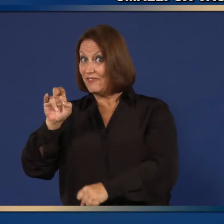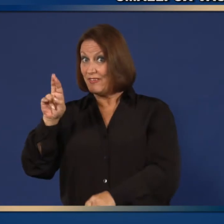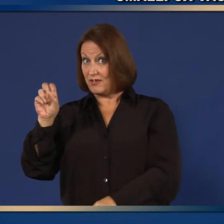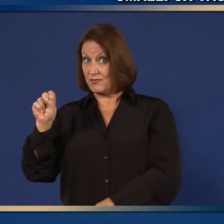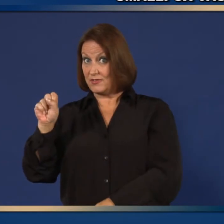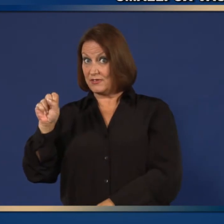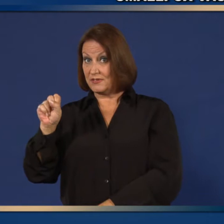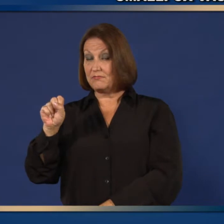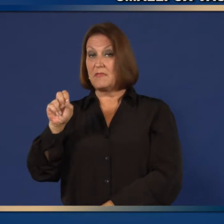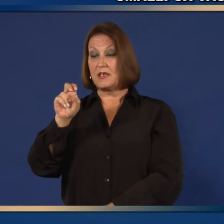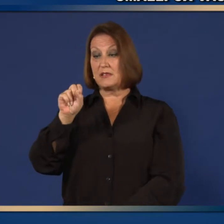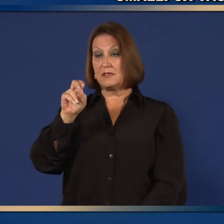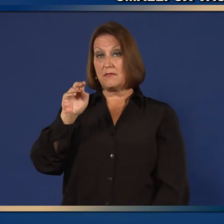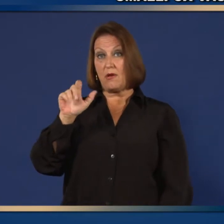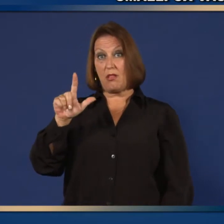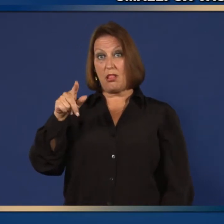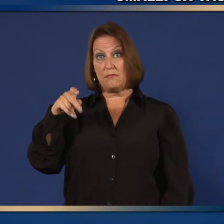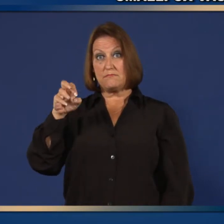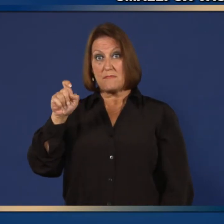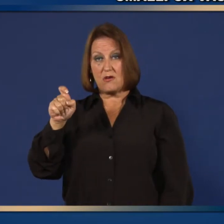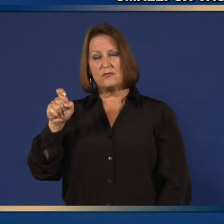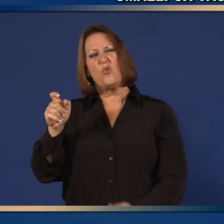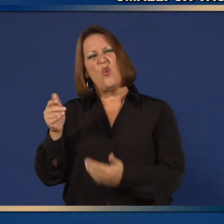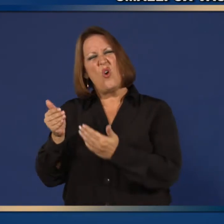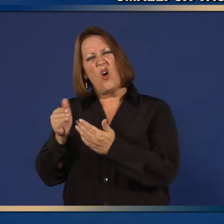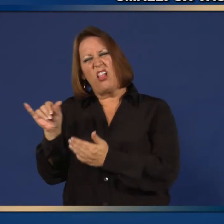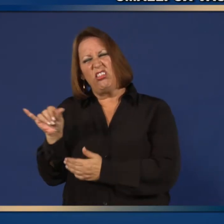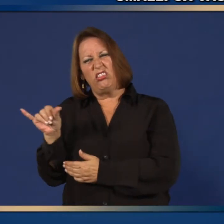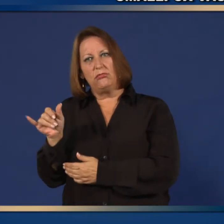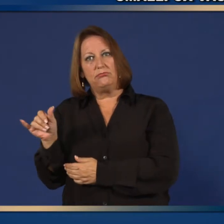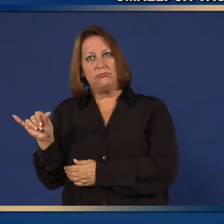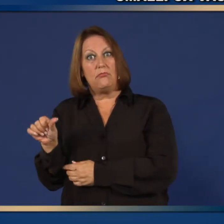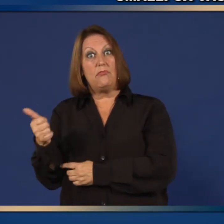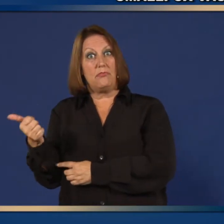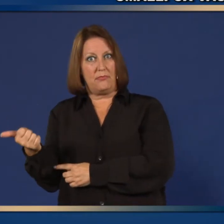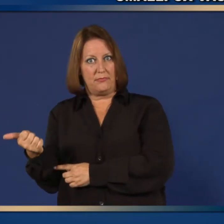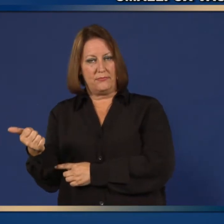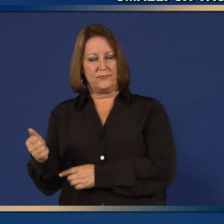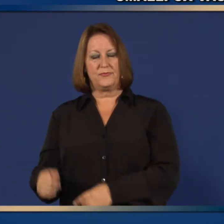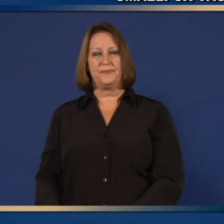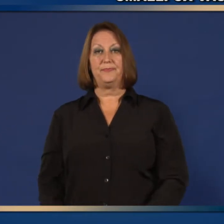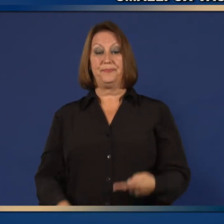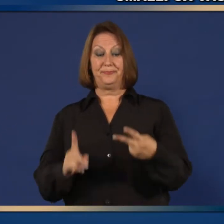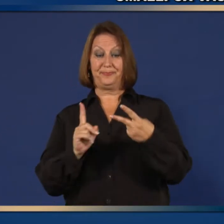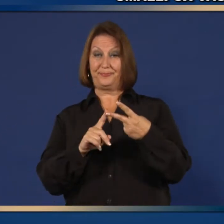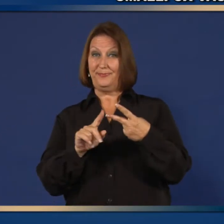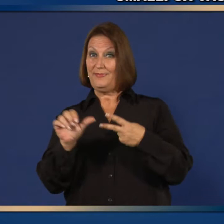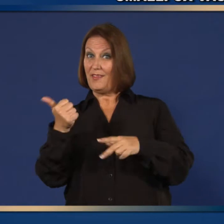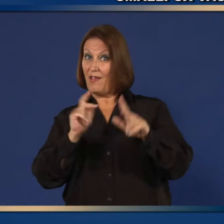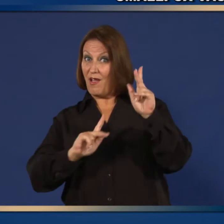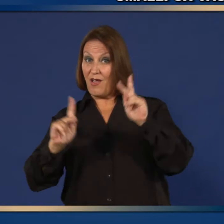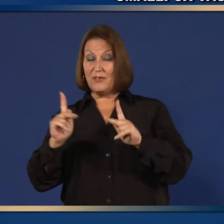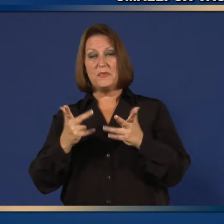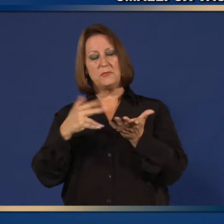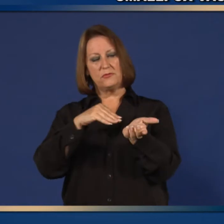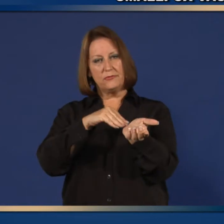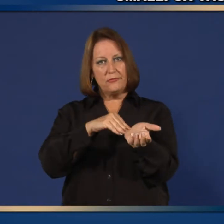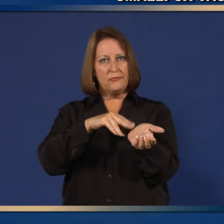Others are being offered the vaccine so they can assist in responding to a smallpox outbreak.